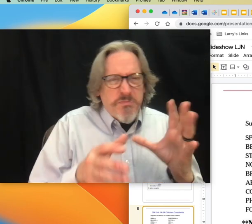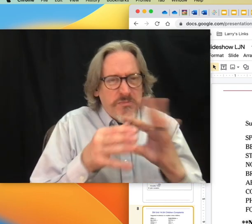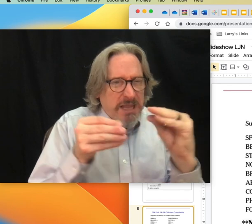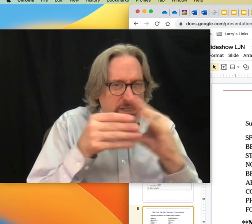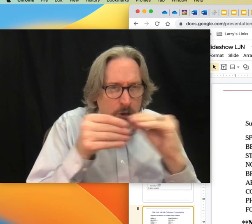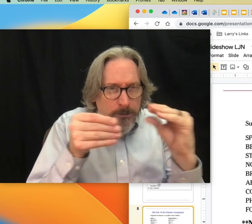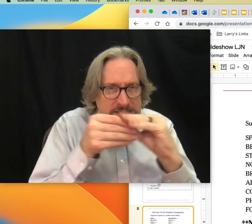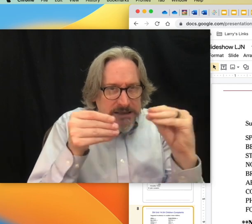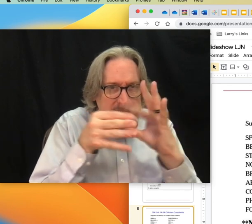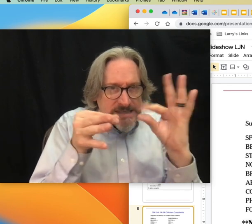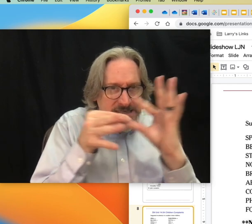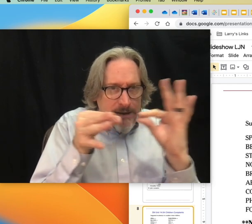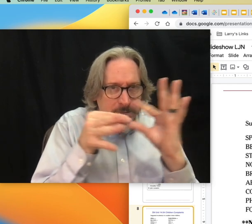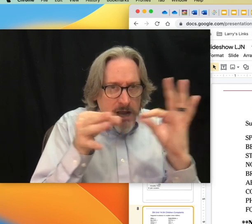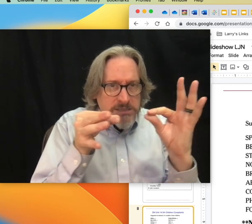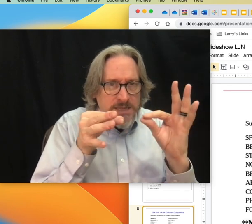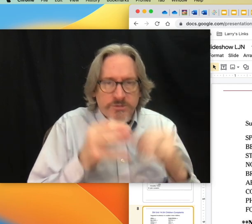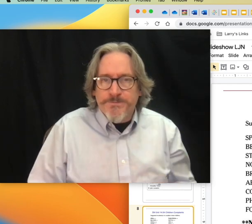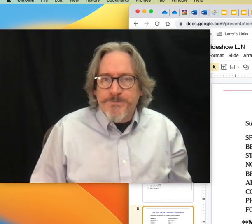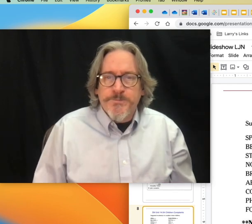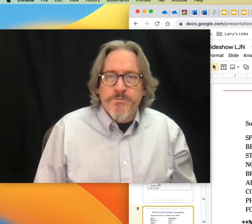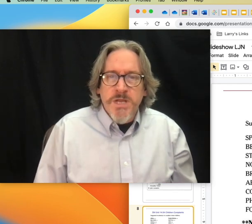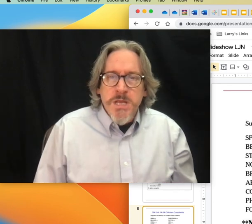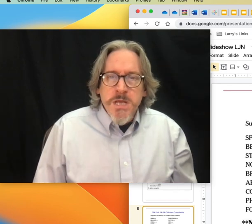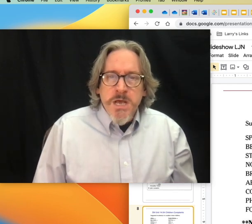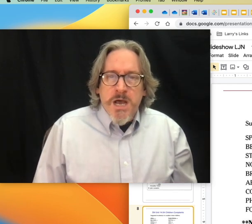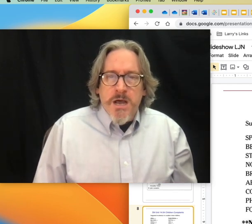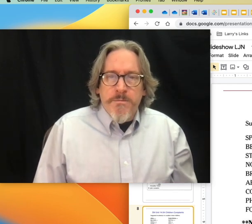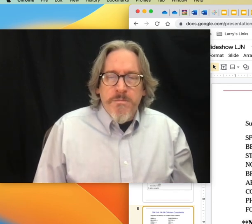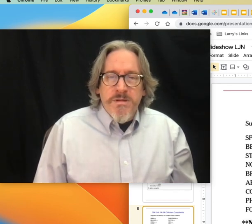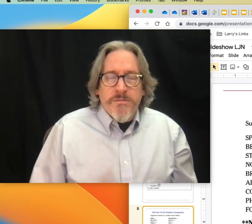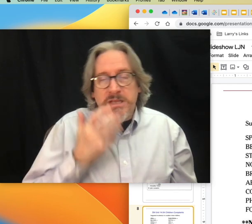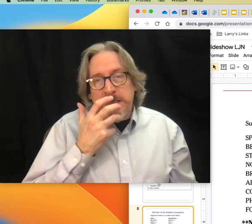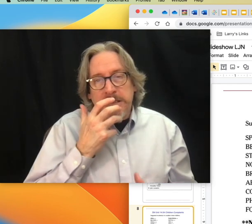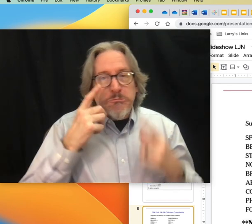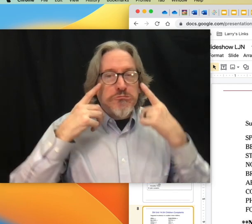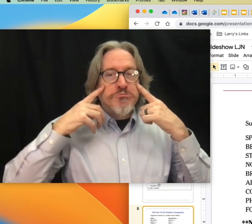just, it's all basically the same concept.